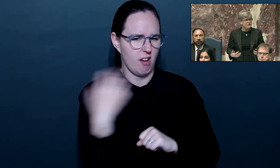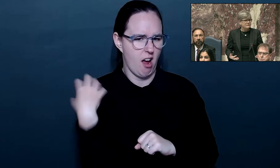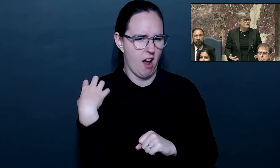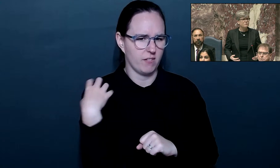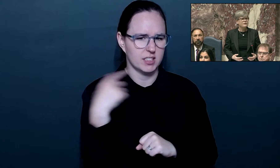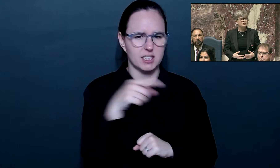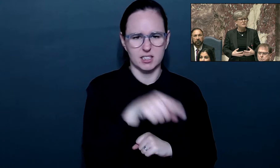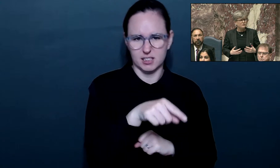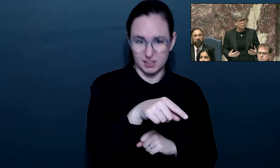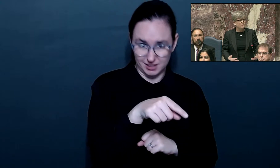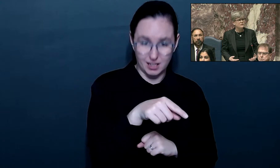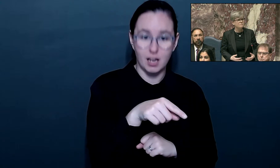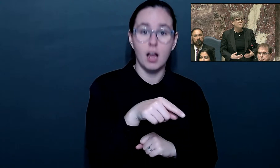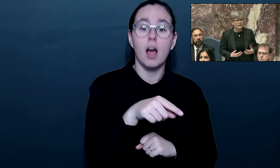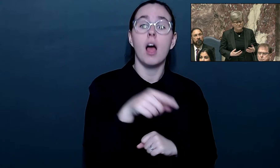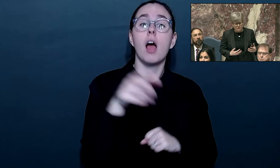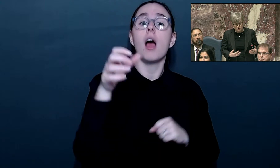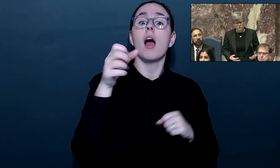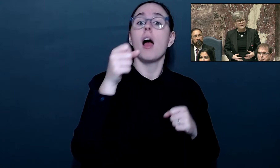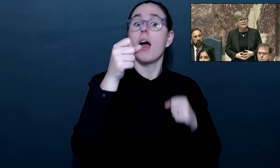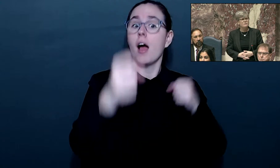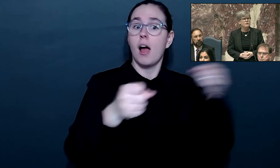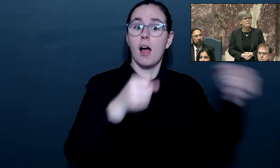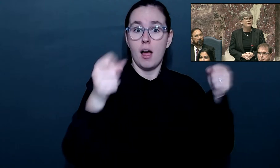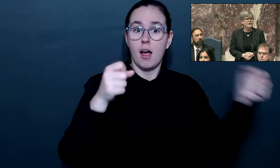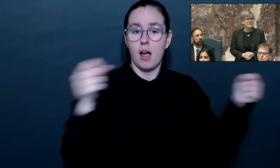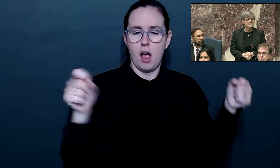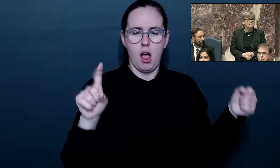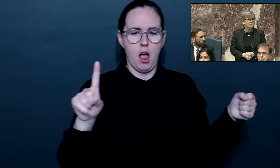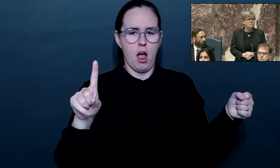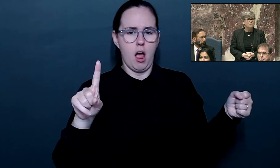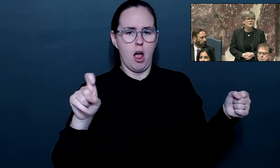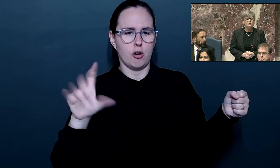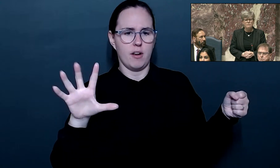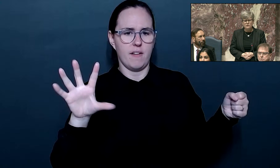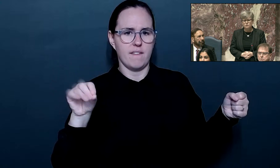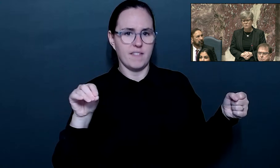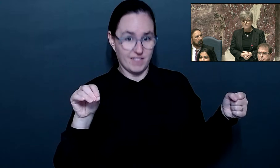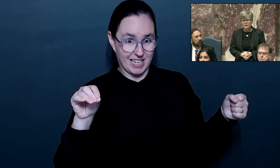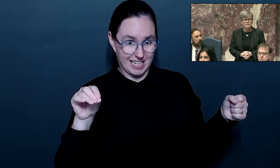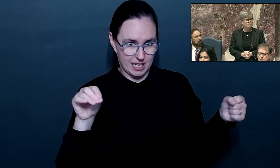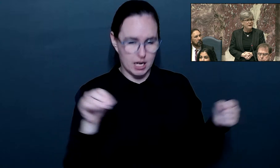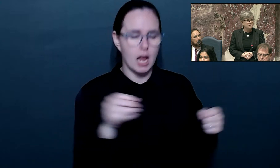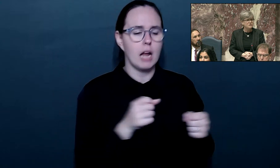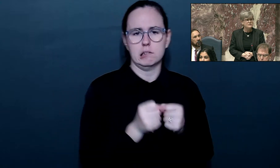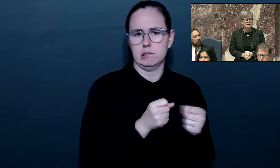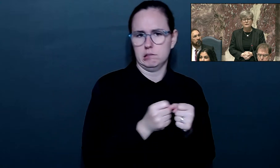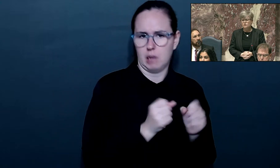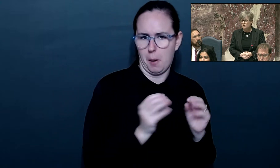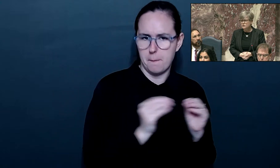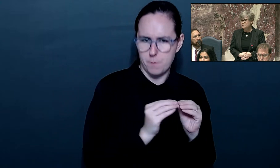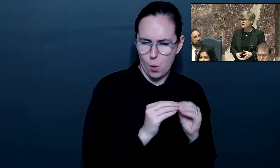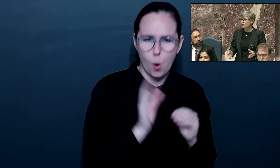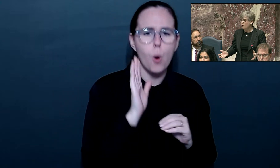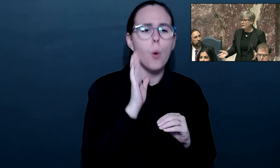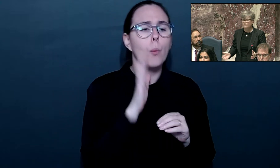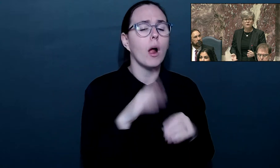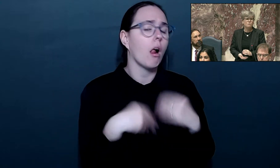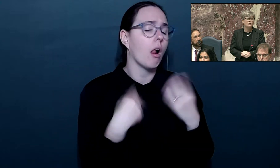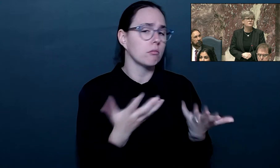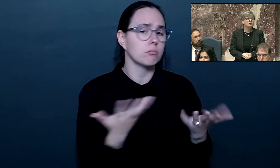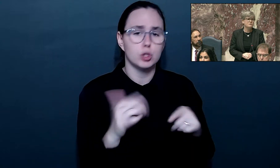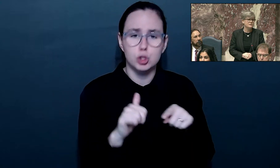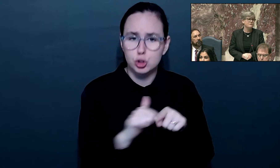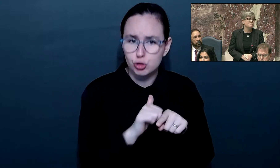of violence prevention and the curriculum and the training that people have access to make sure that patients, nurses, and all